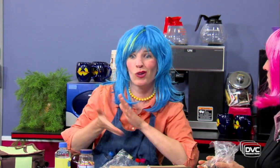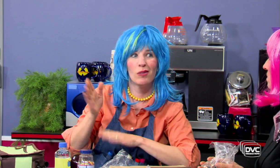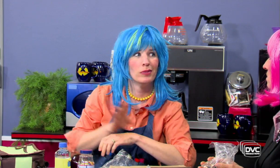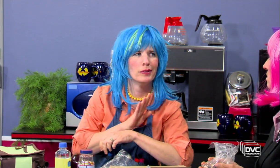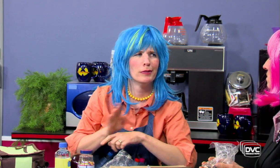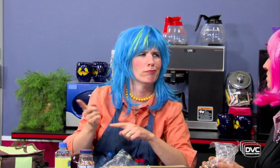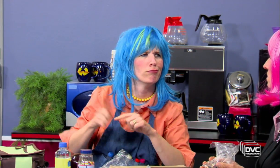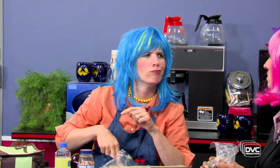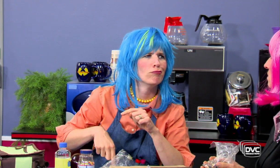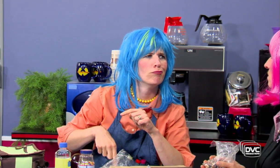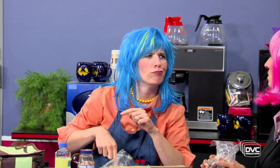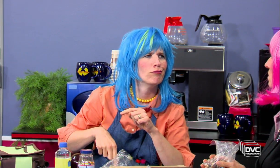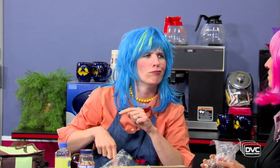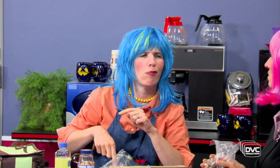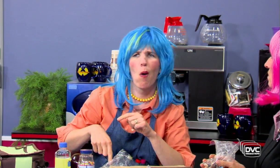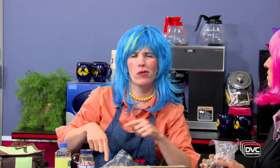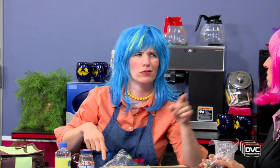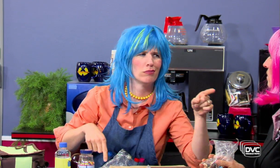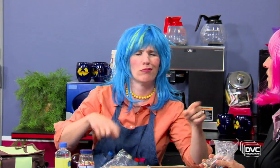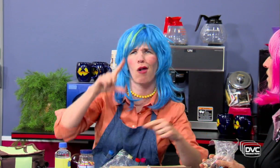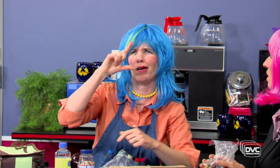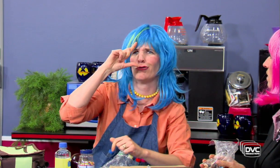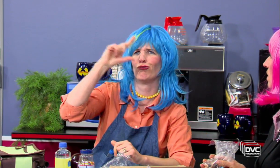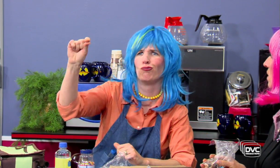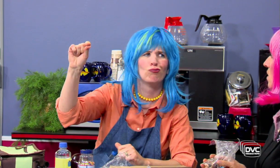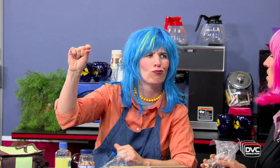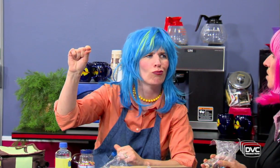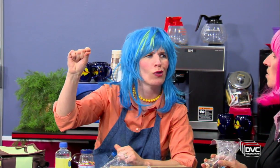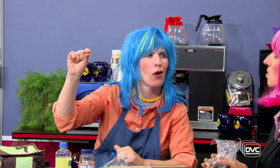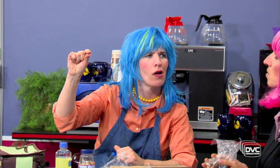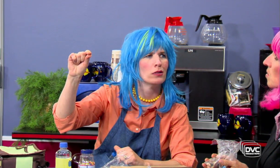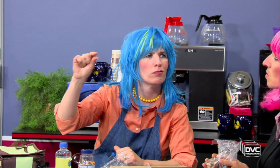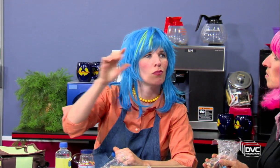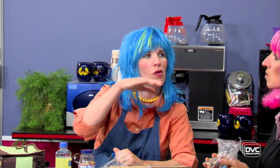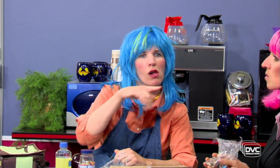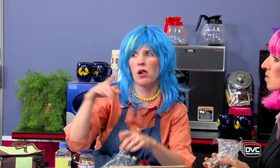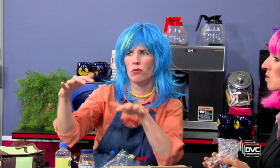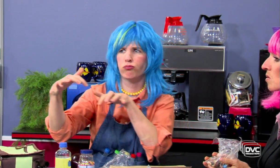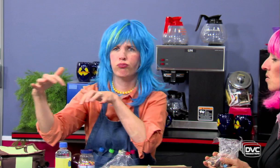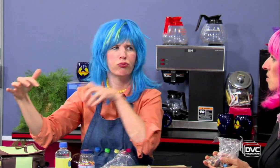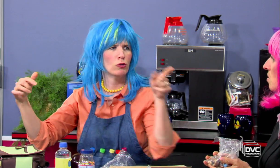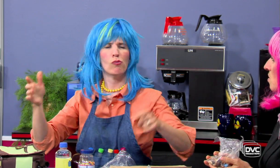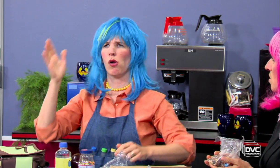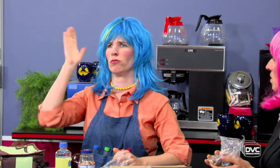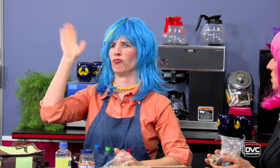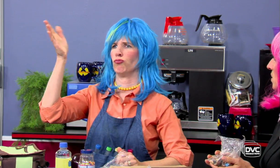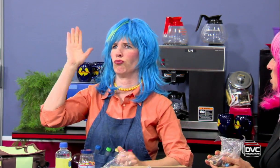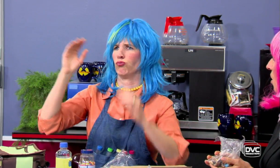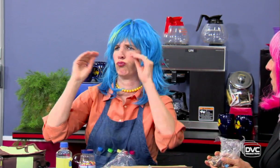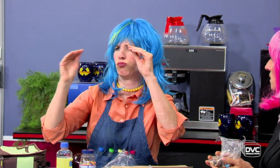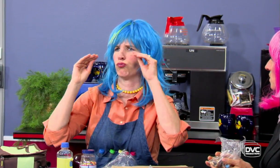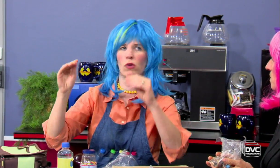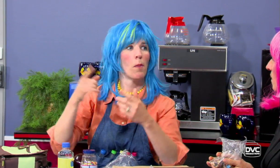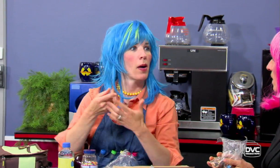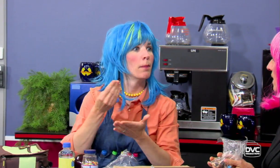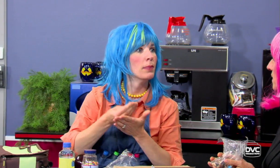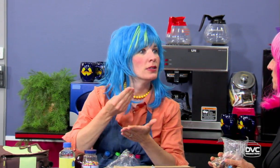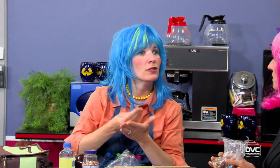business? No, they can't. You're way more knowledgeable than them. You could teach about